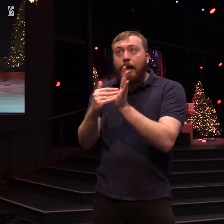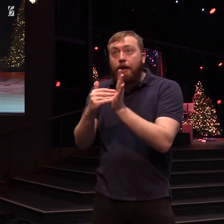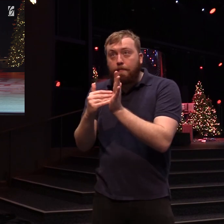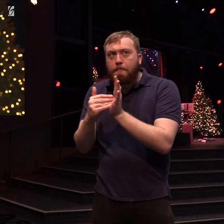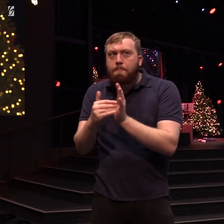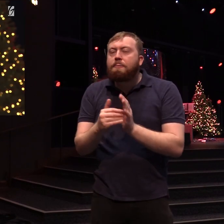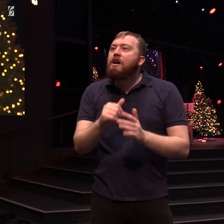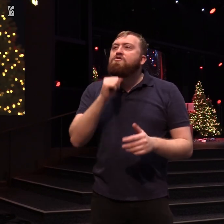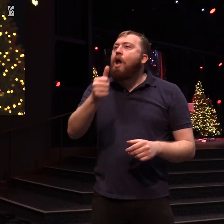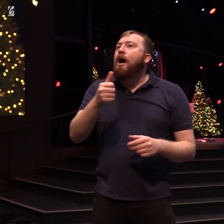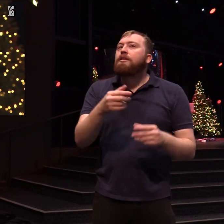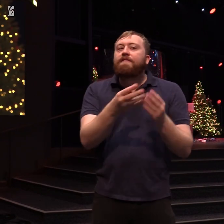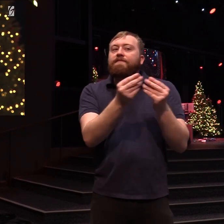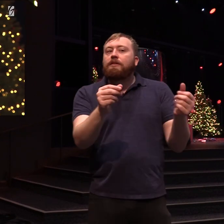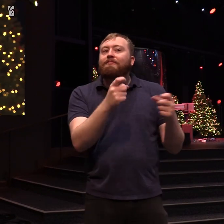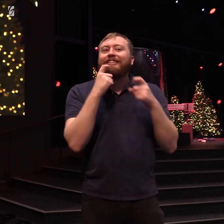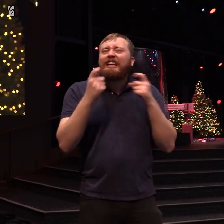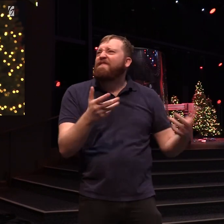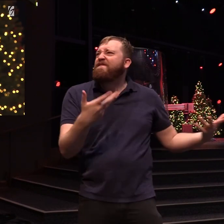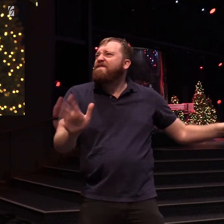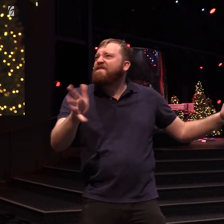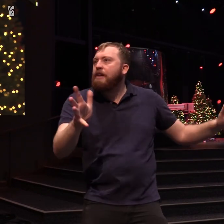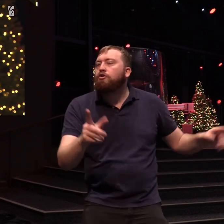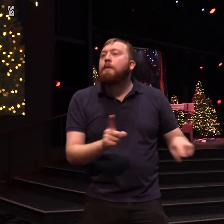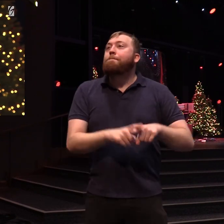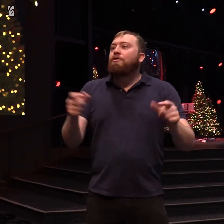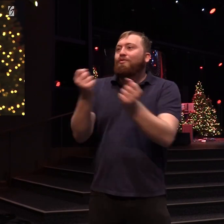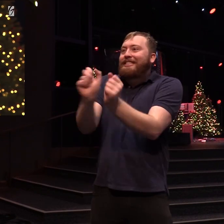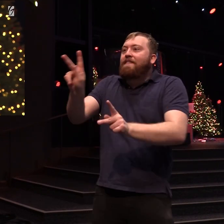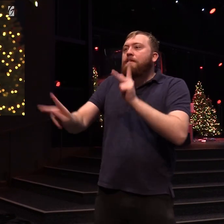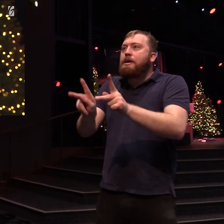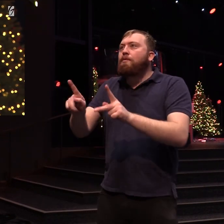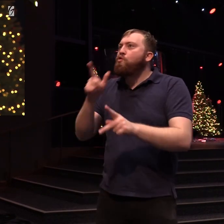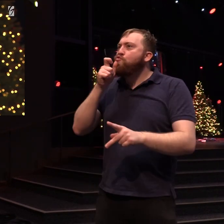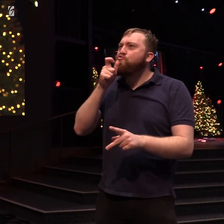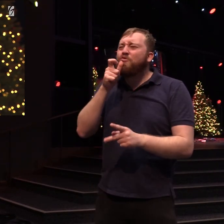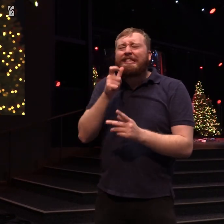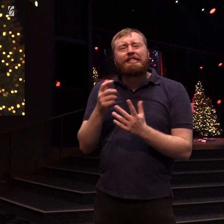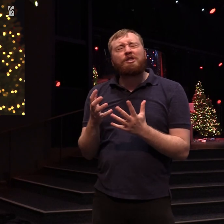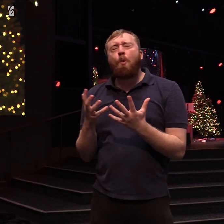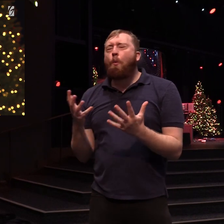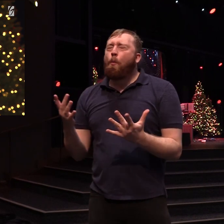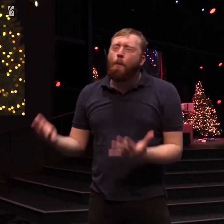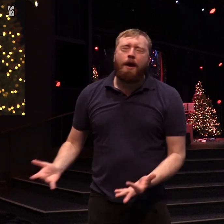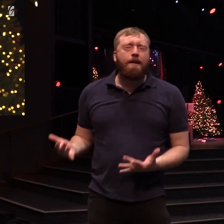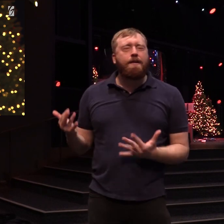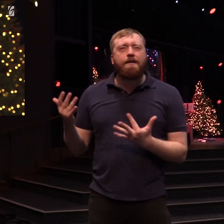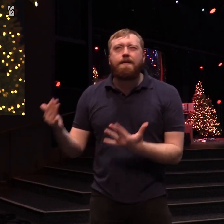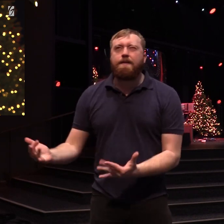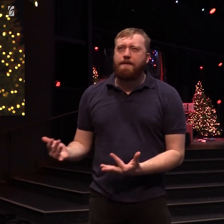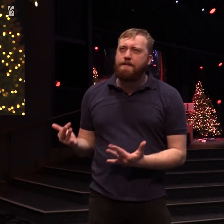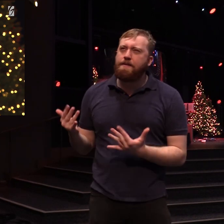what? Eagerly, eagerly waiting on him.